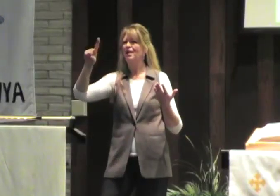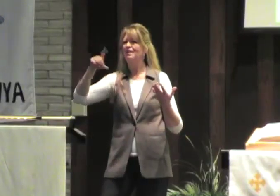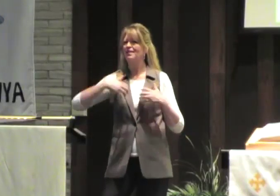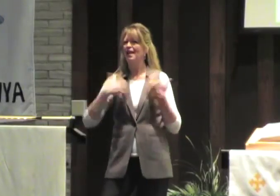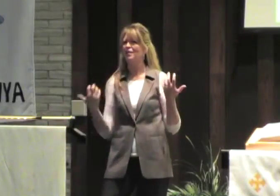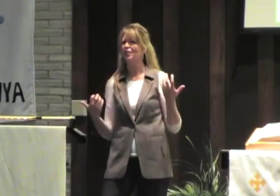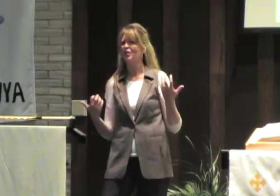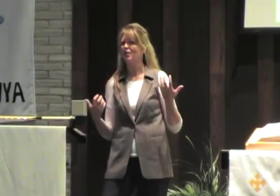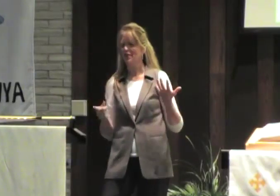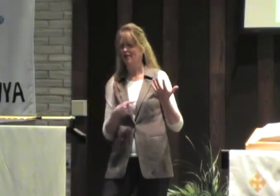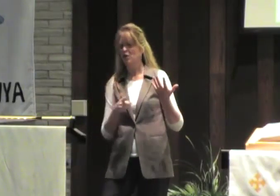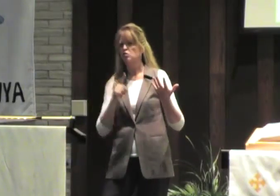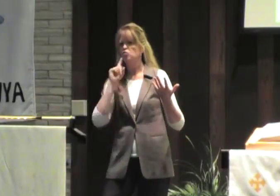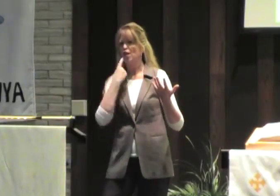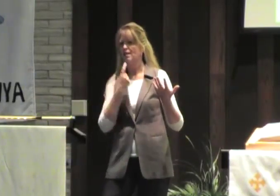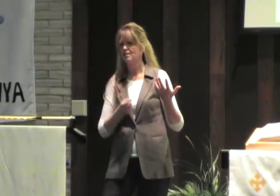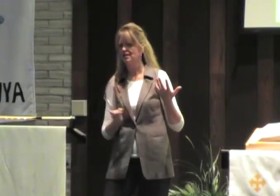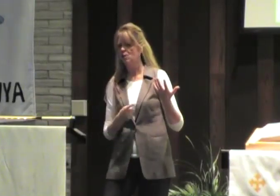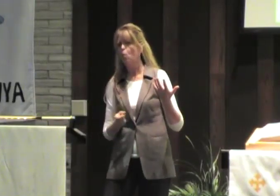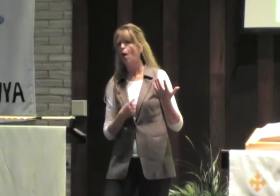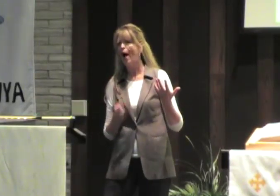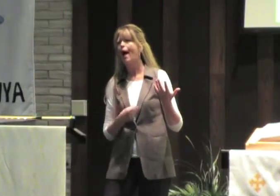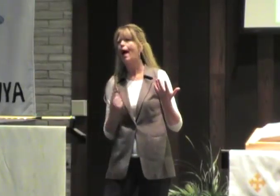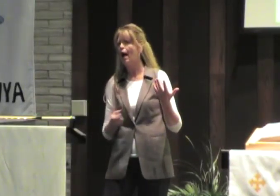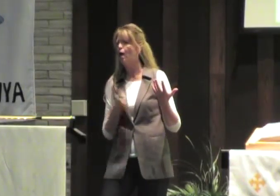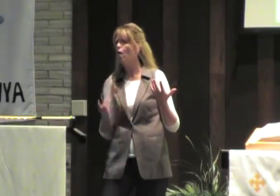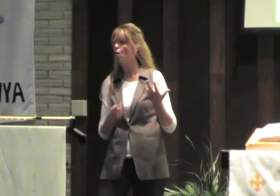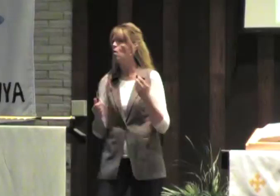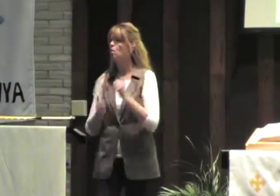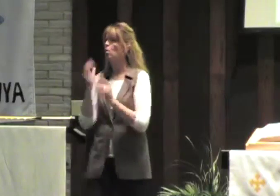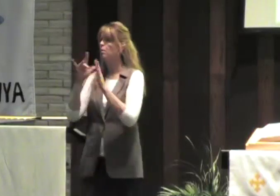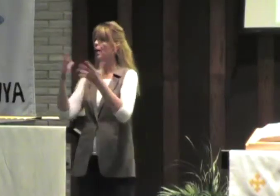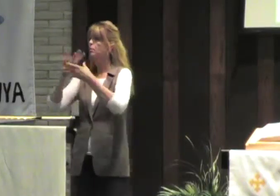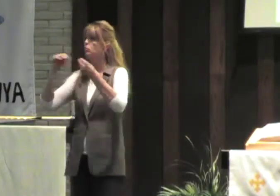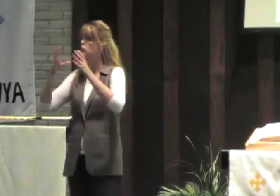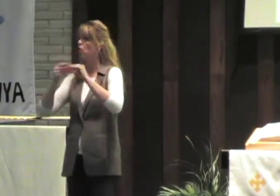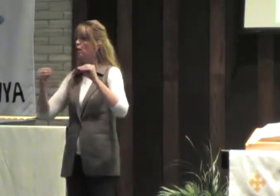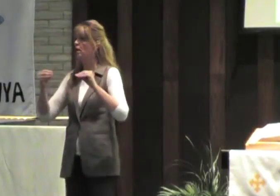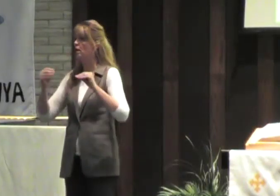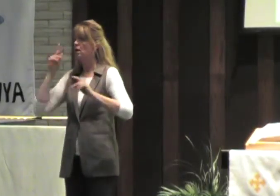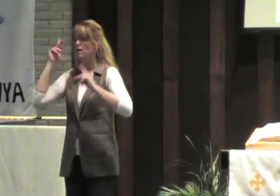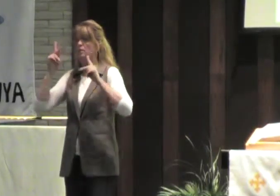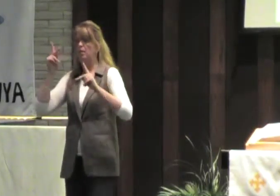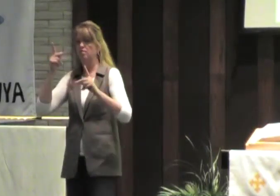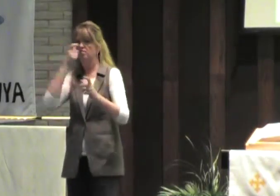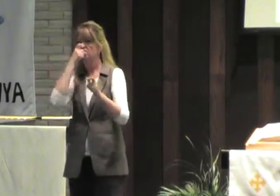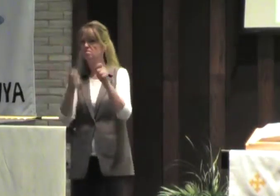when you can find displaced anger or jealousy. Wow, there's most of the Bible stories.